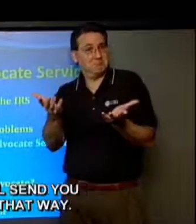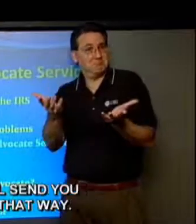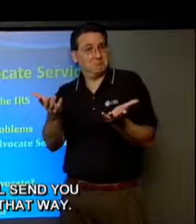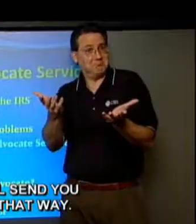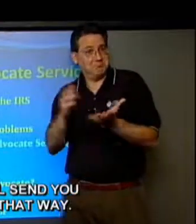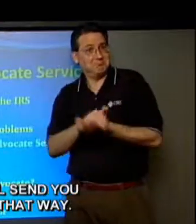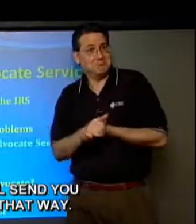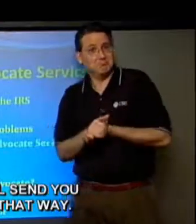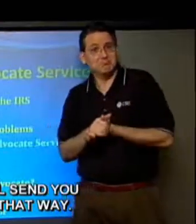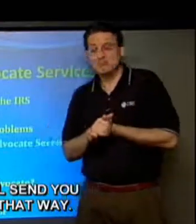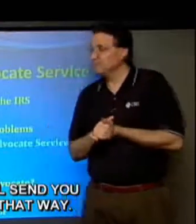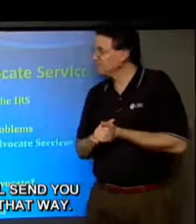send you links that way.